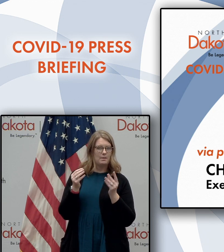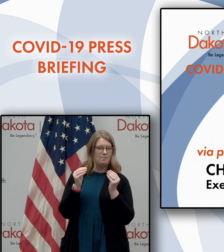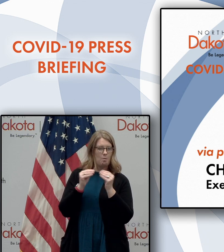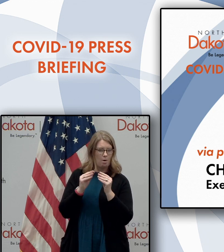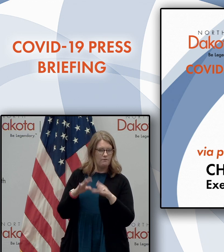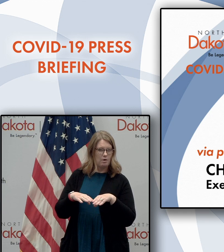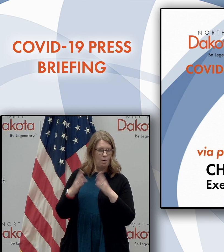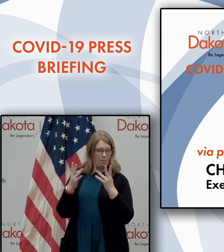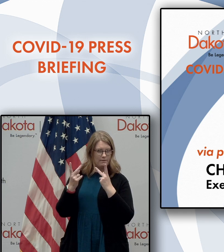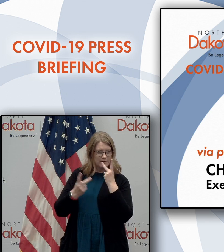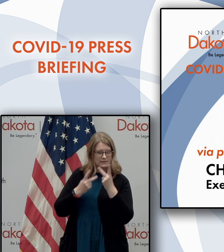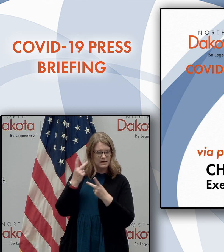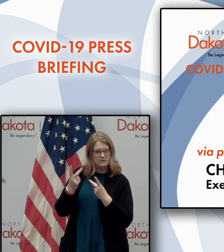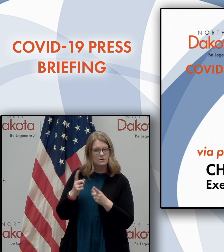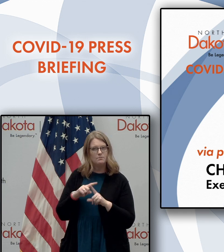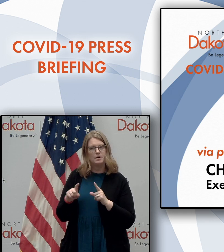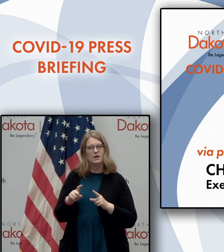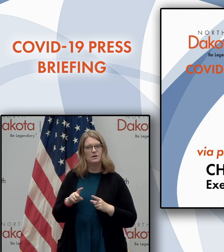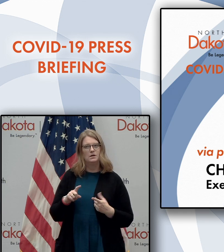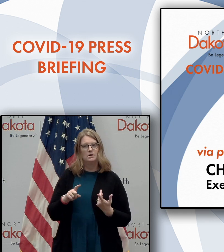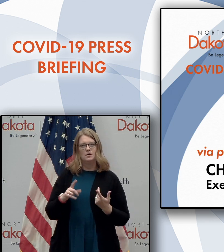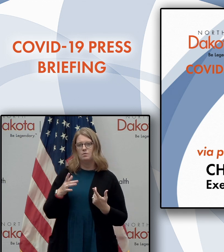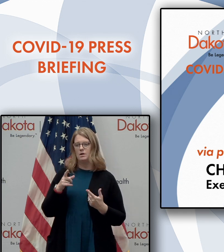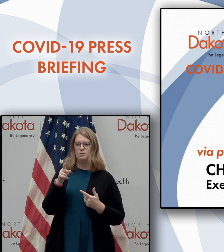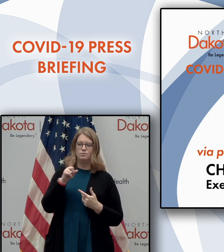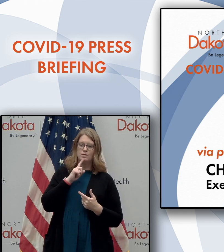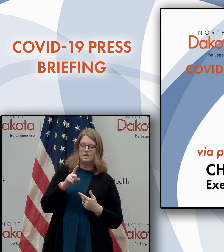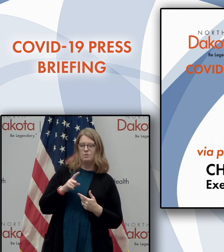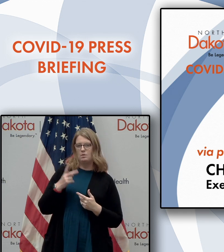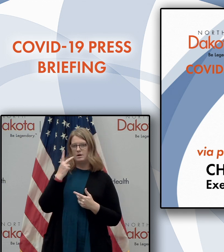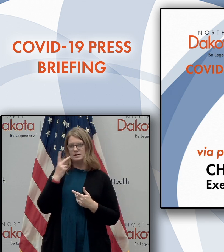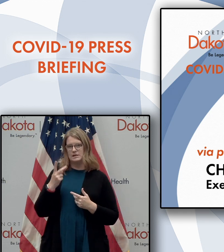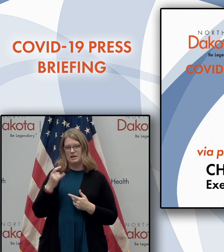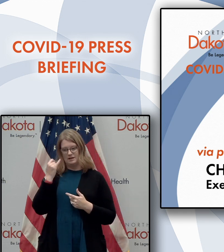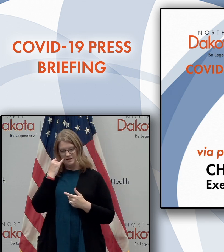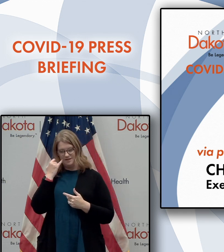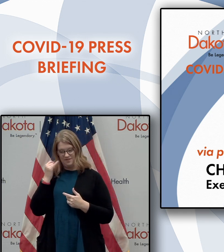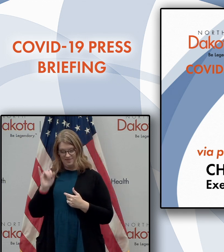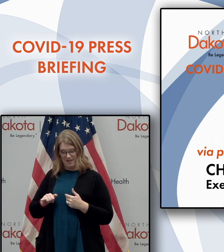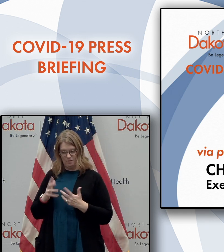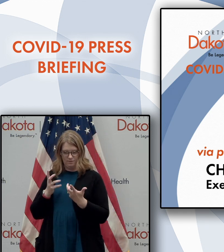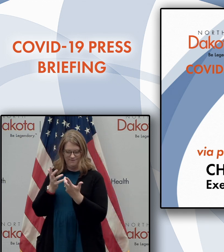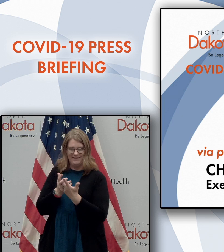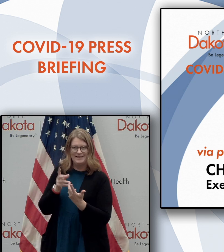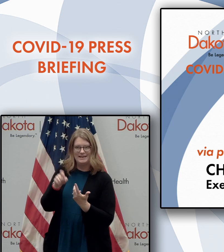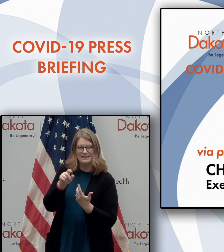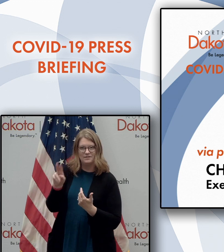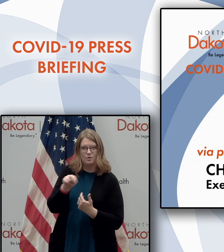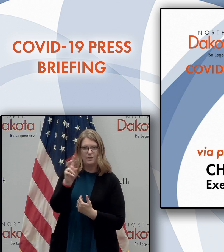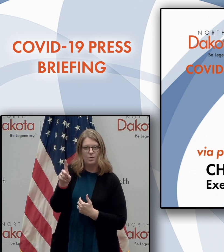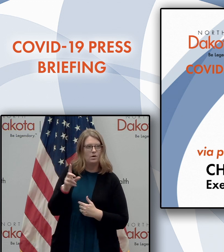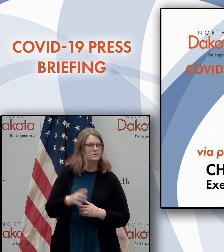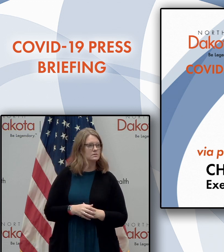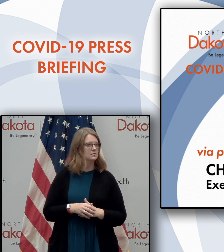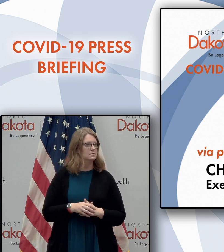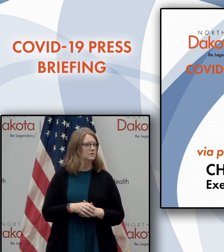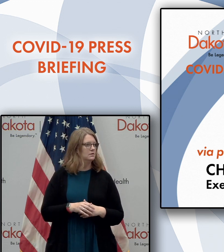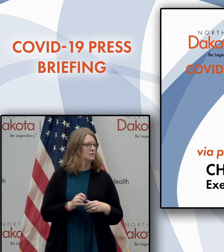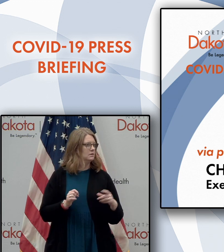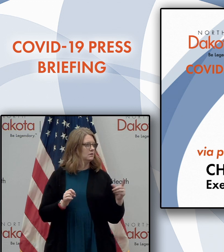we want to look at that and make sure that it's right for North Dakota moving this forward. Do you guys have any other questions? Because I got another